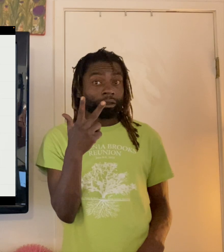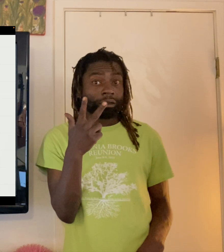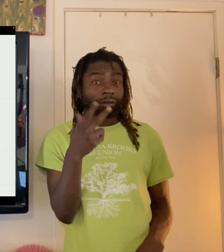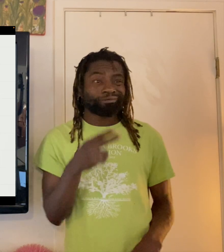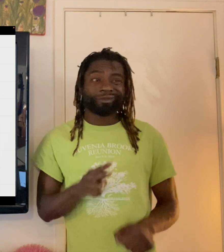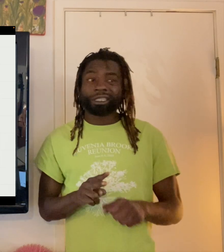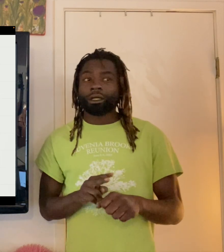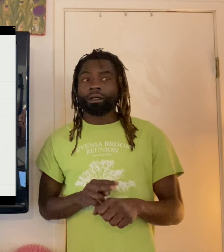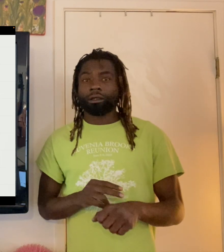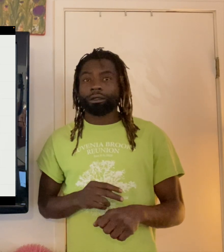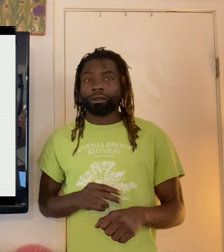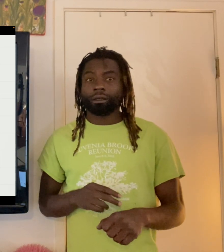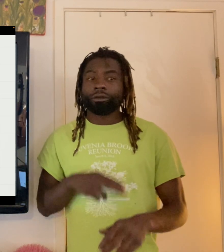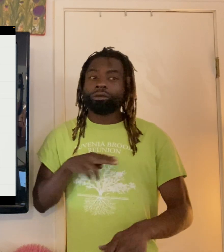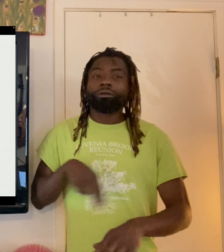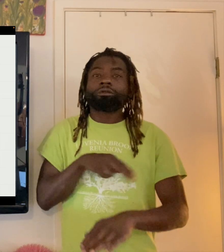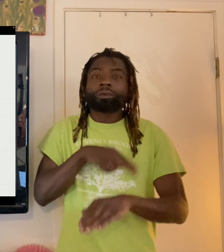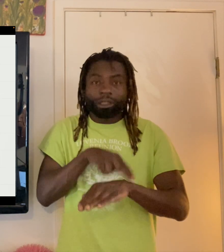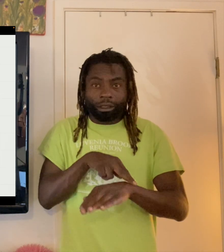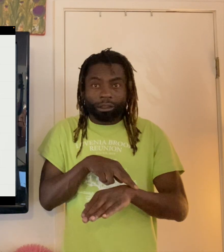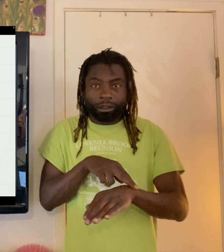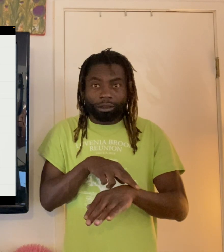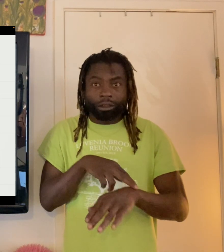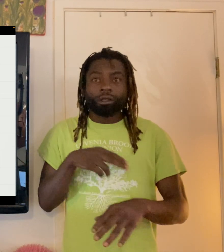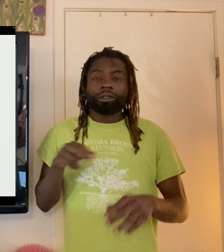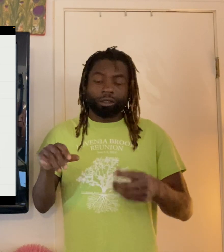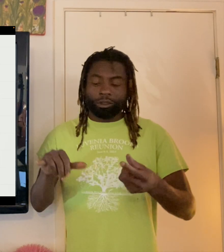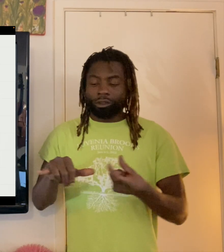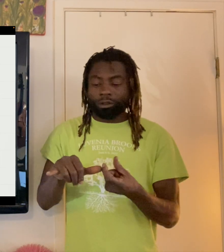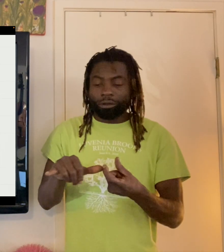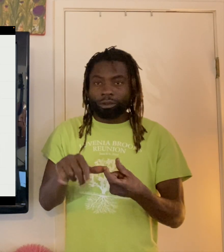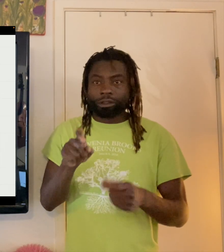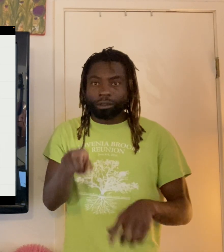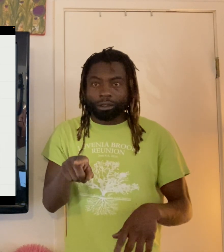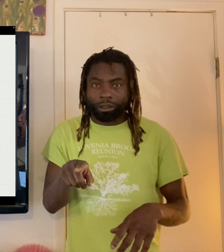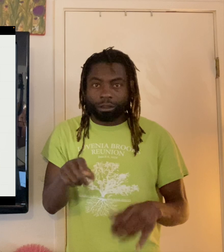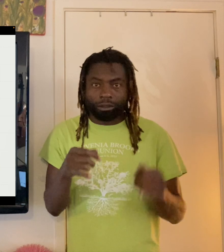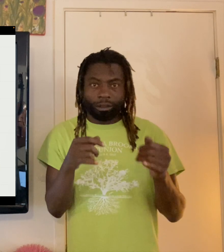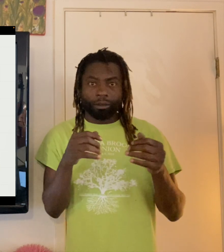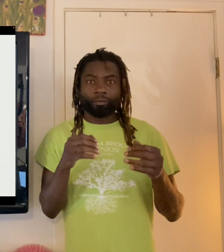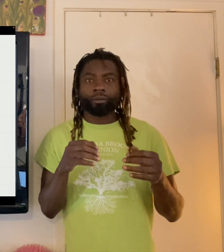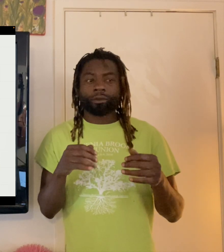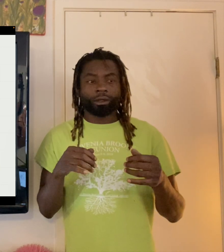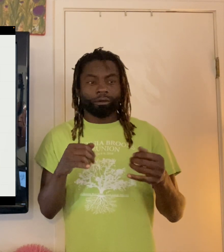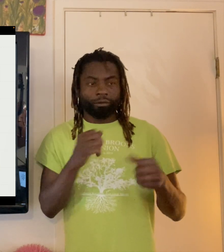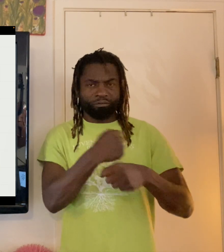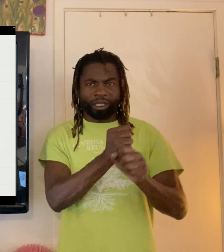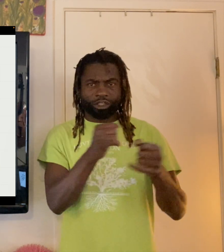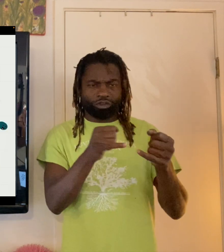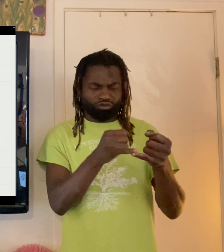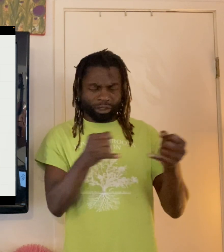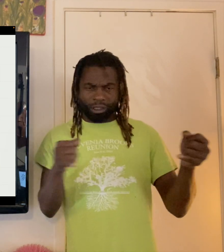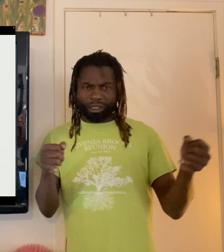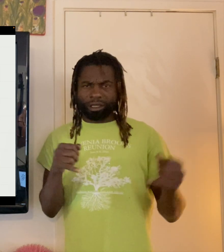Usually, the units need to make a straight line. Like this. But not like